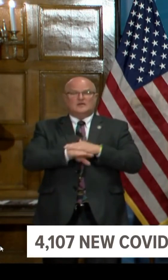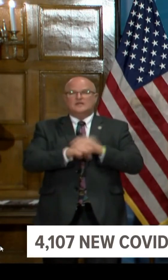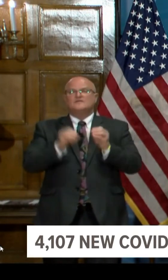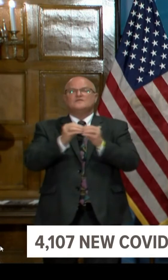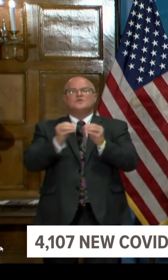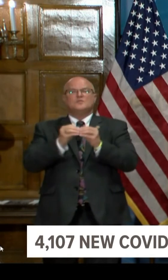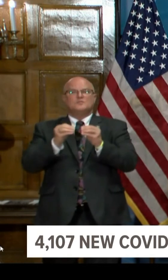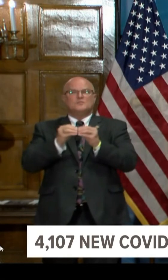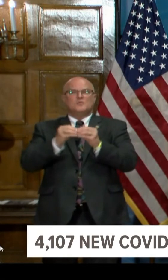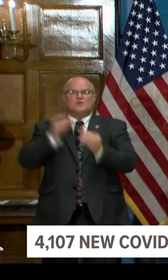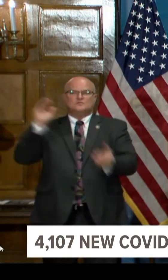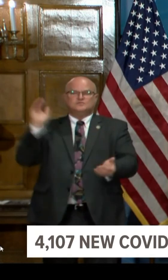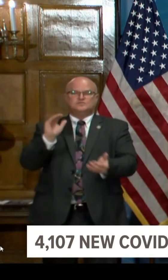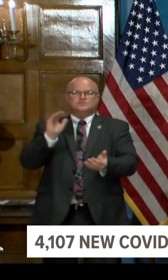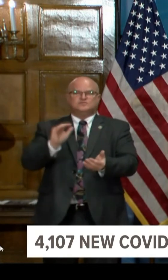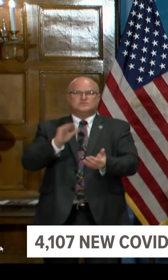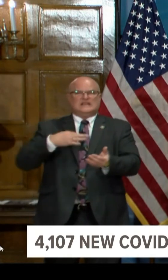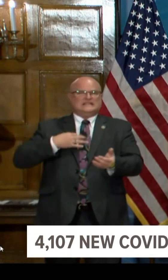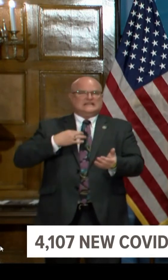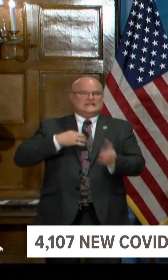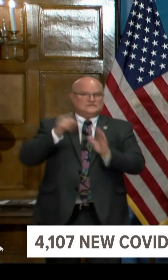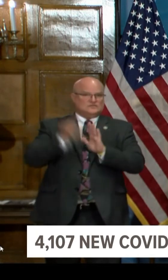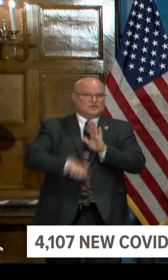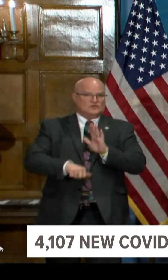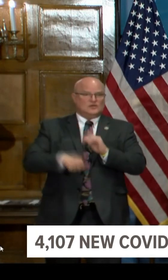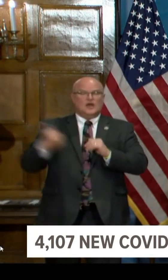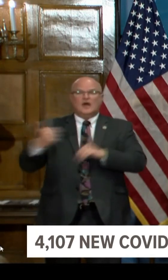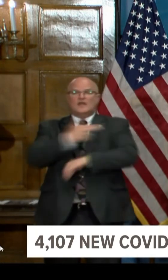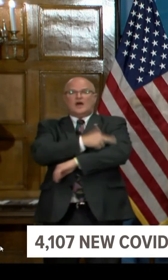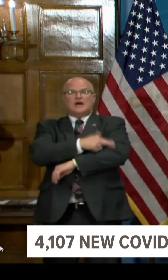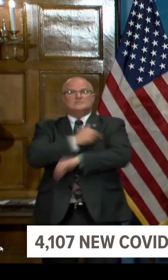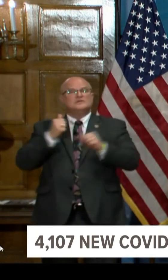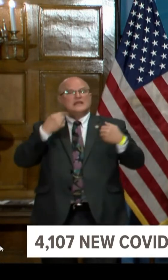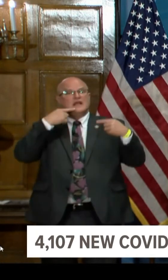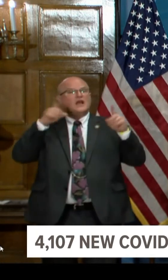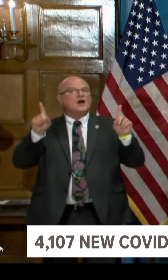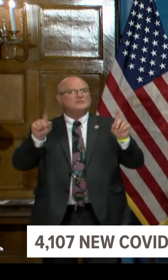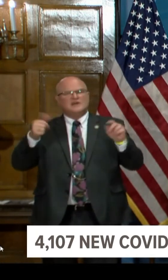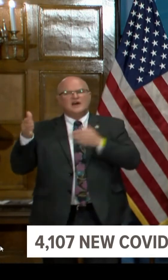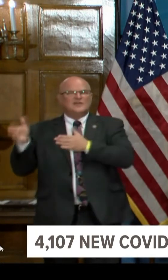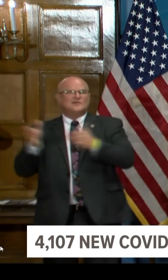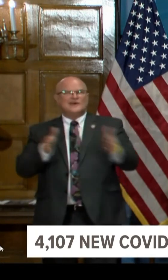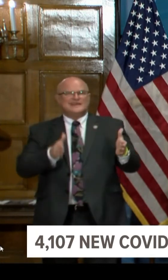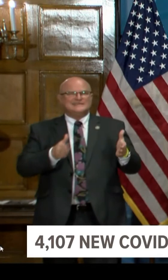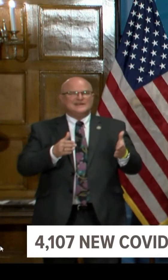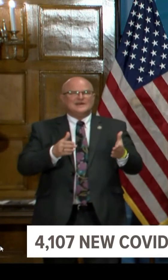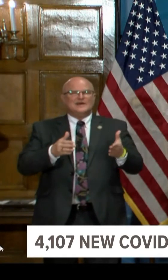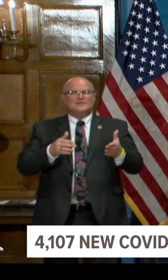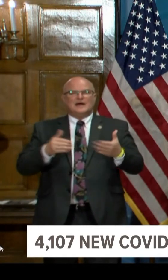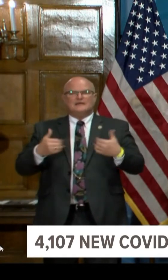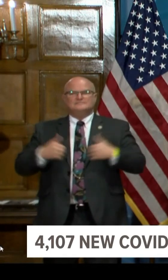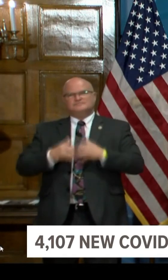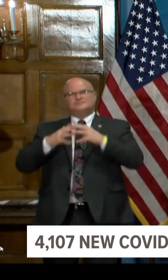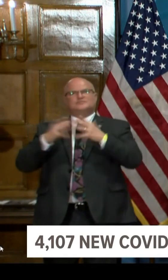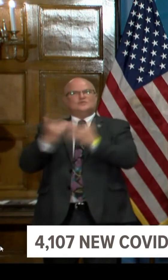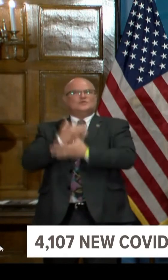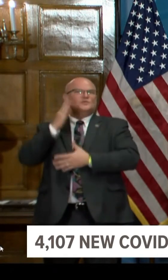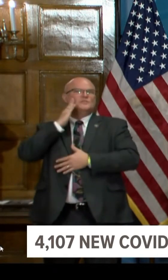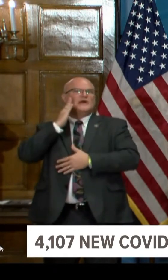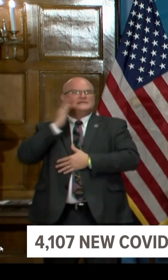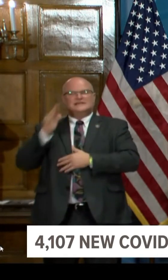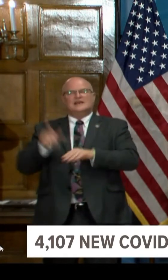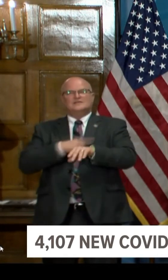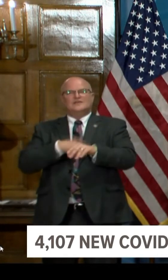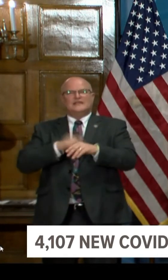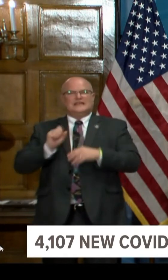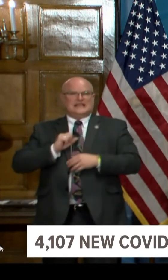further reductions in elective procedures. Other hospitals can accomplish this in other ways, by popping up new beds that weren't available, as long as they